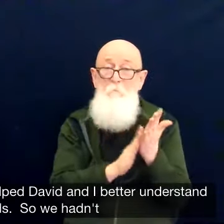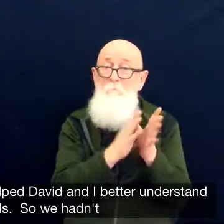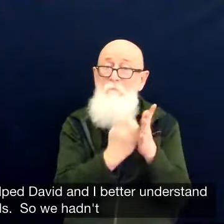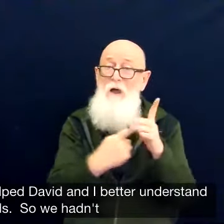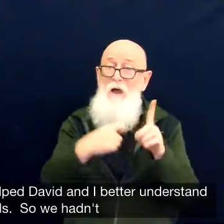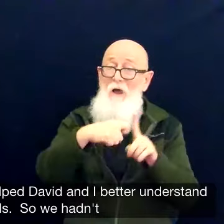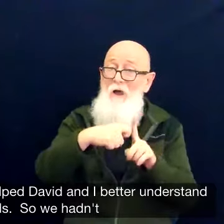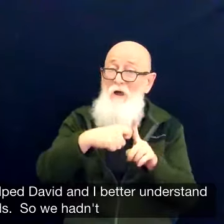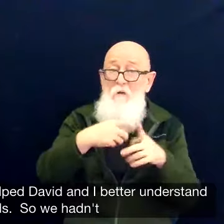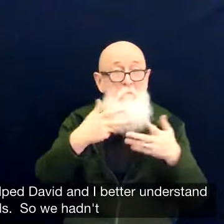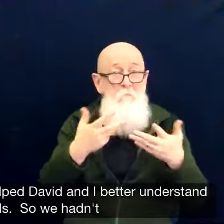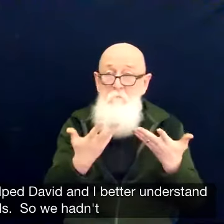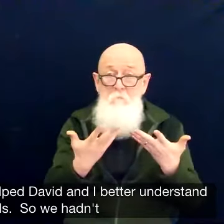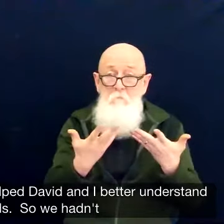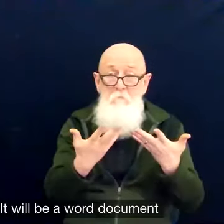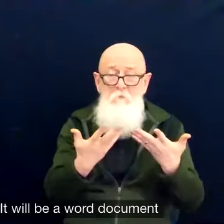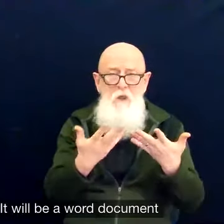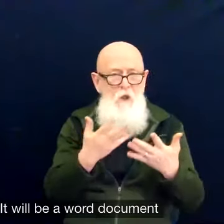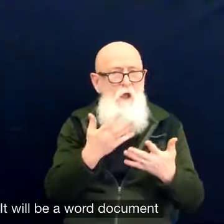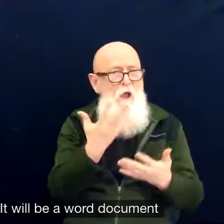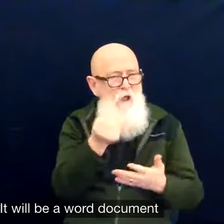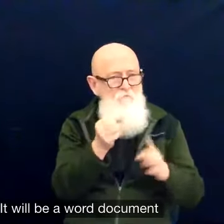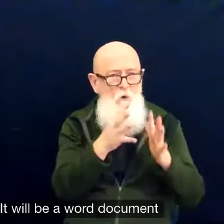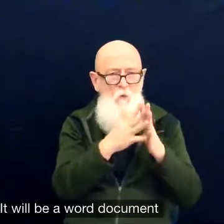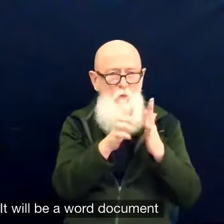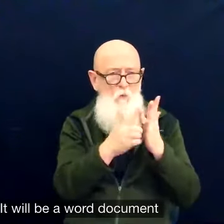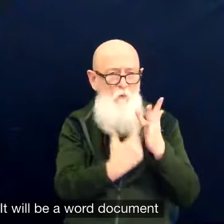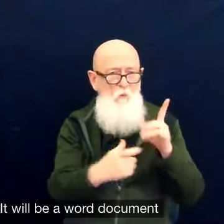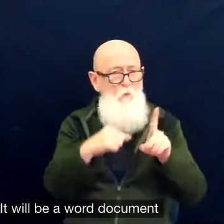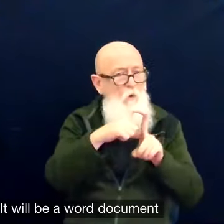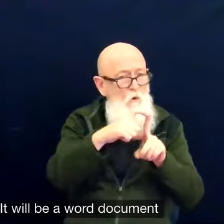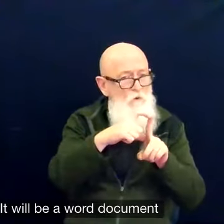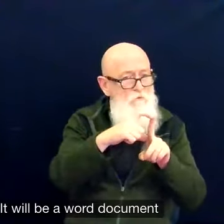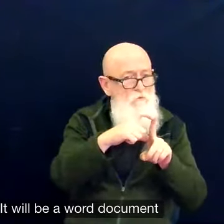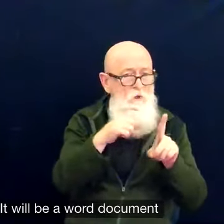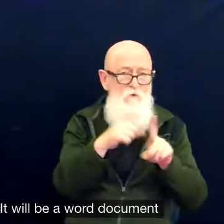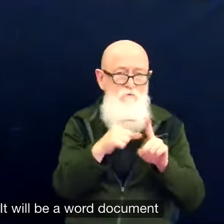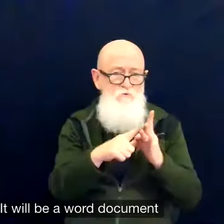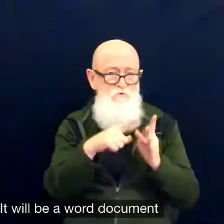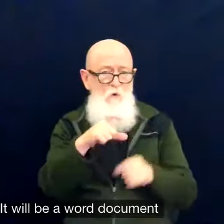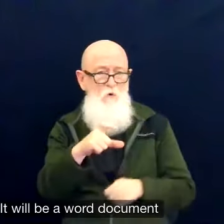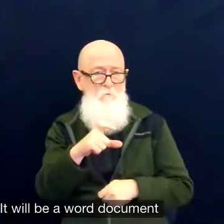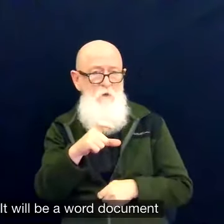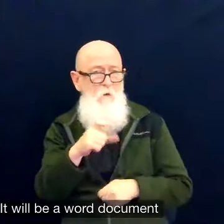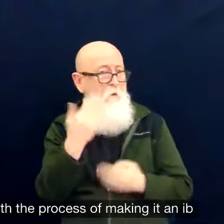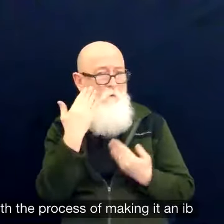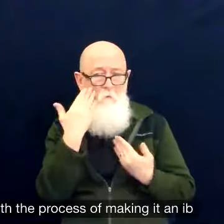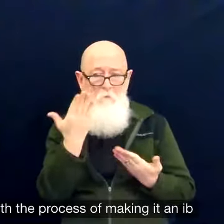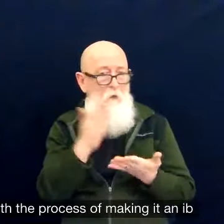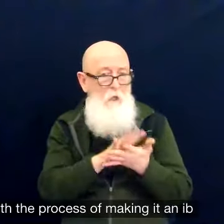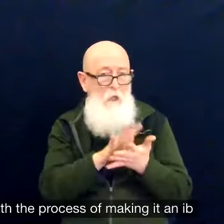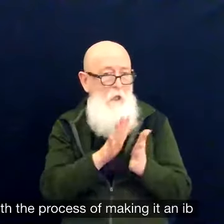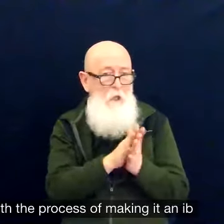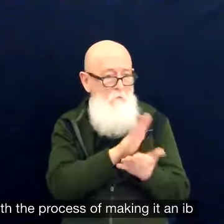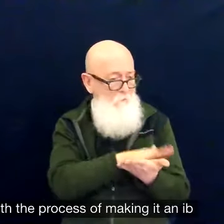and I am not familiar with the process of making it an iBook so that you can use a bookmark.